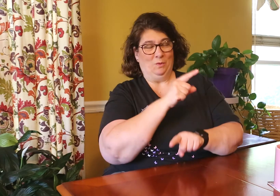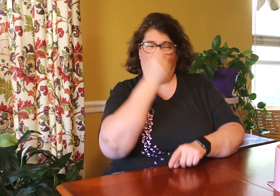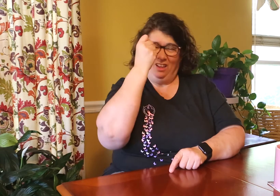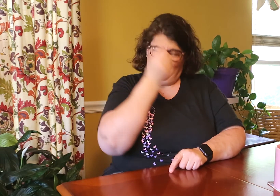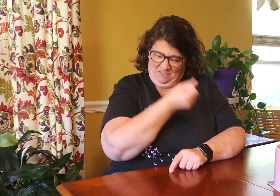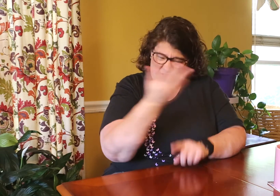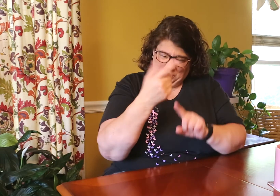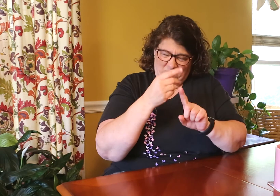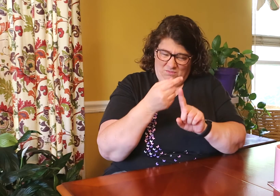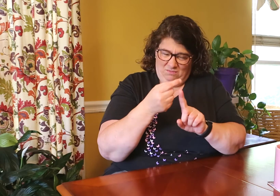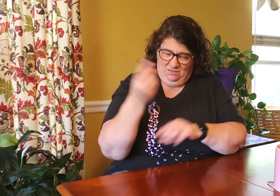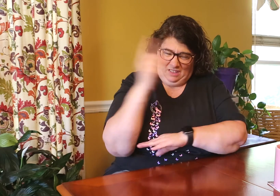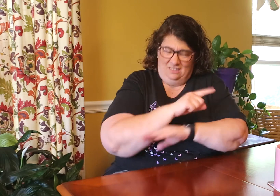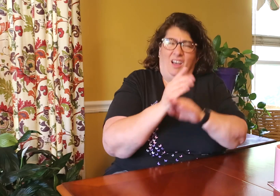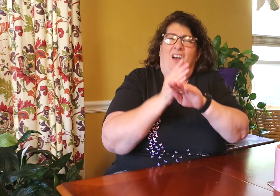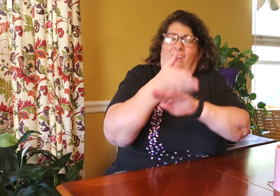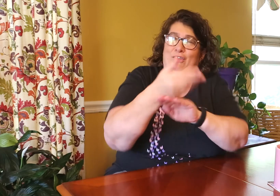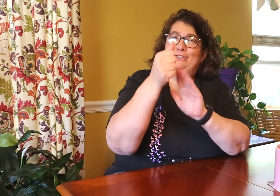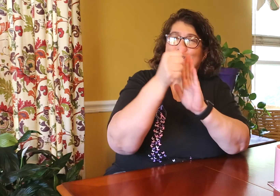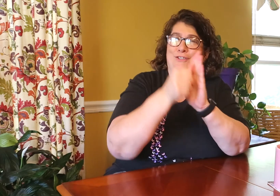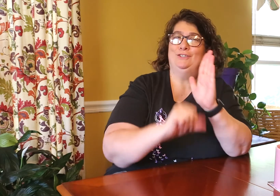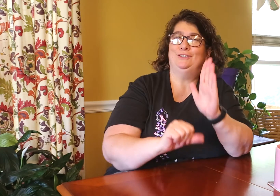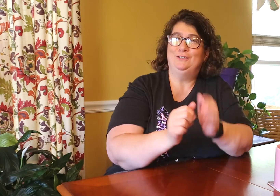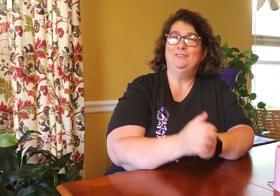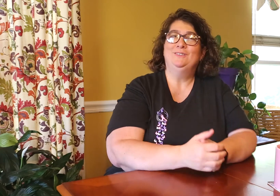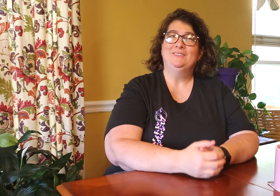just a few days after my surgery.